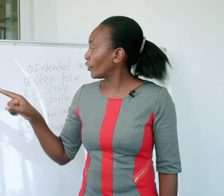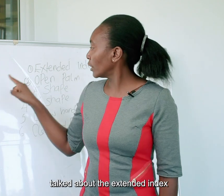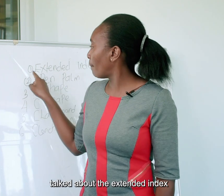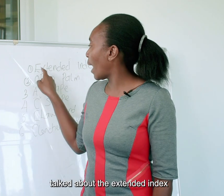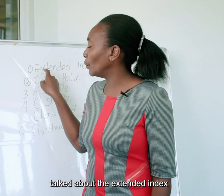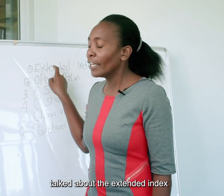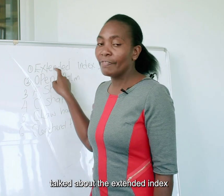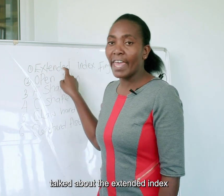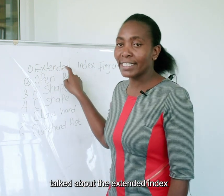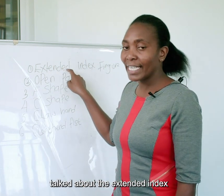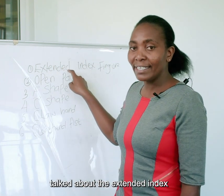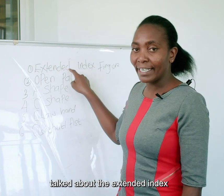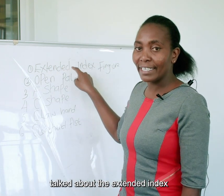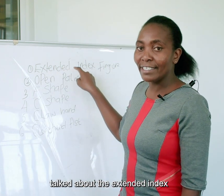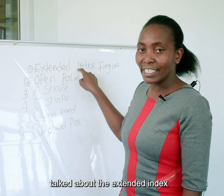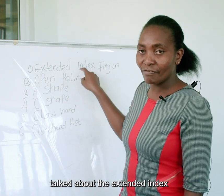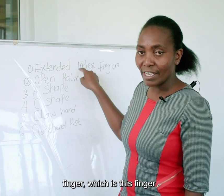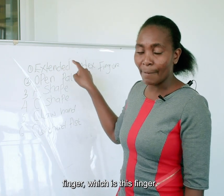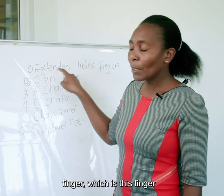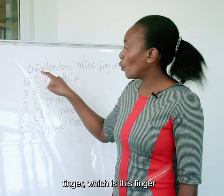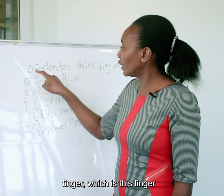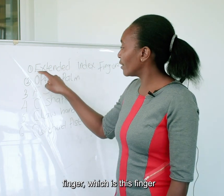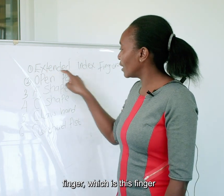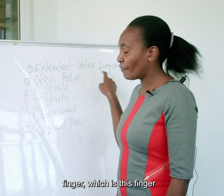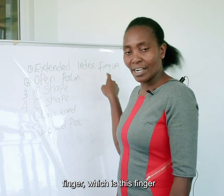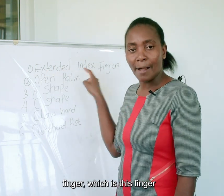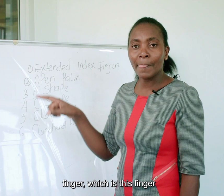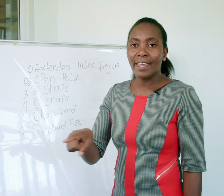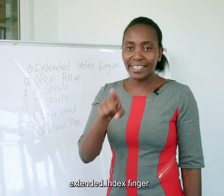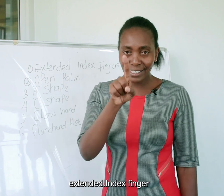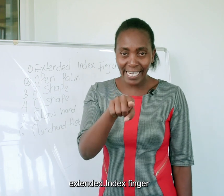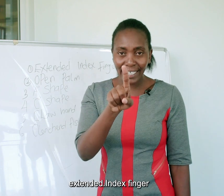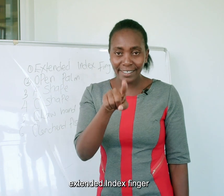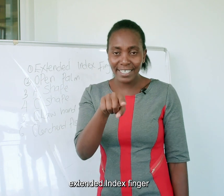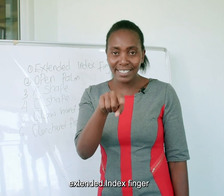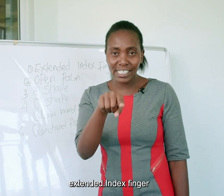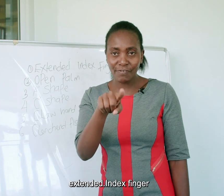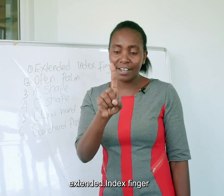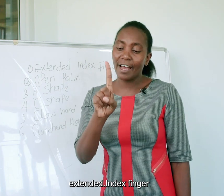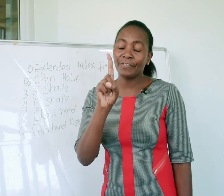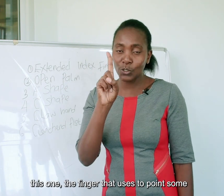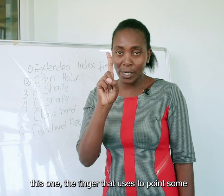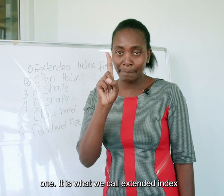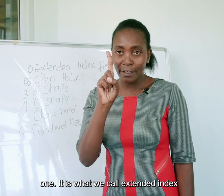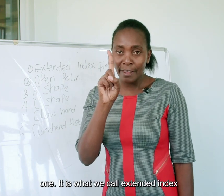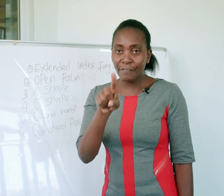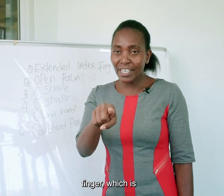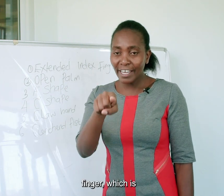talked about the extended index finger. Which is this finger? Extended index finger. This one. The finger that